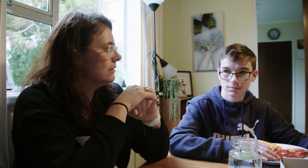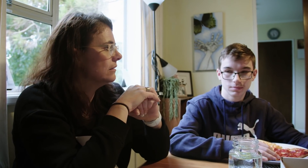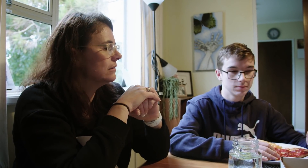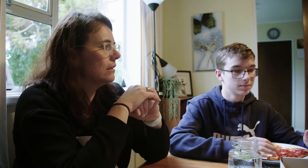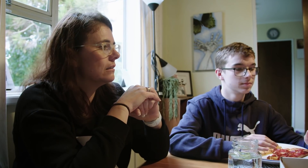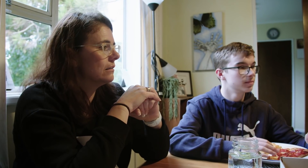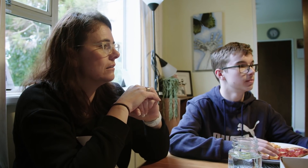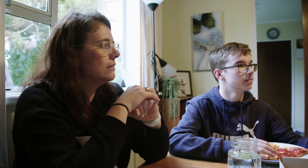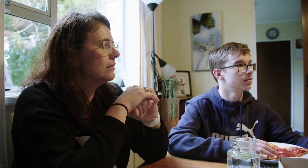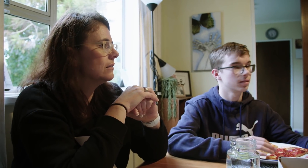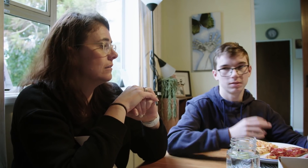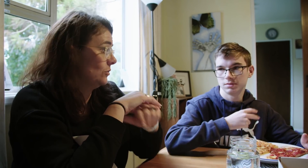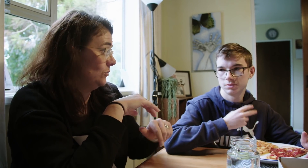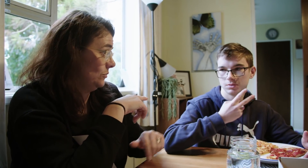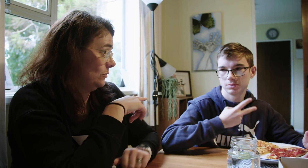language, your facial features.